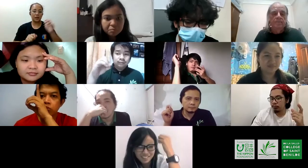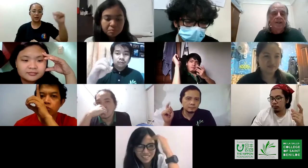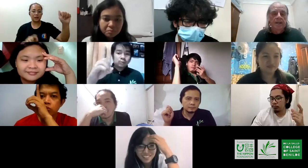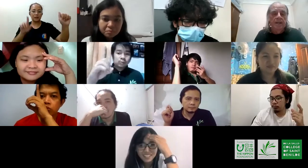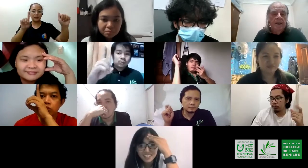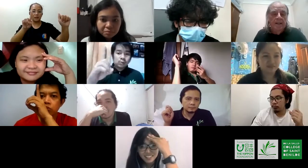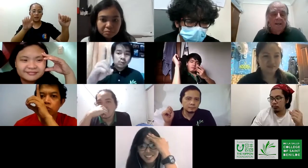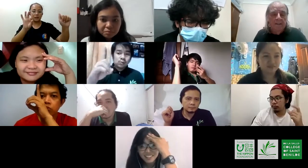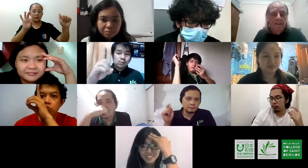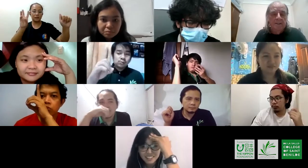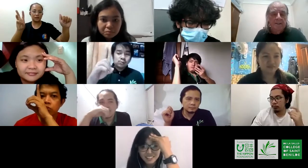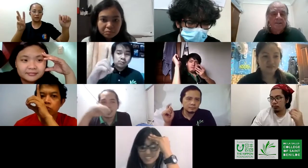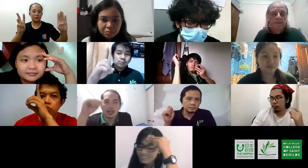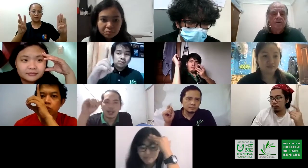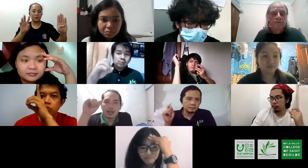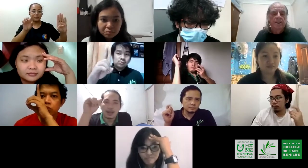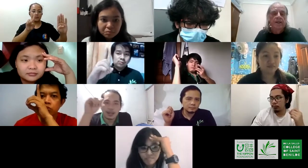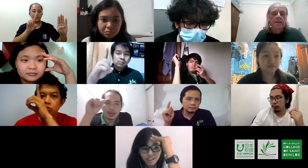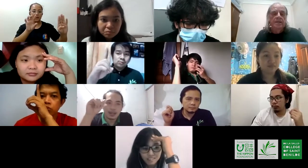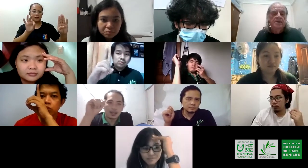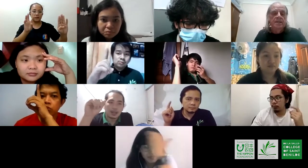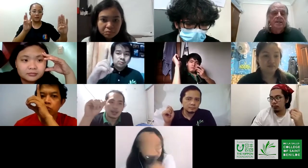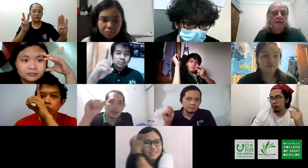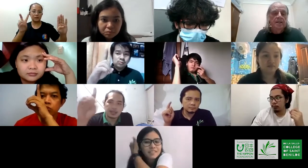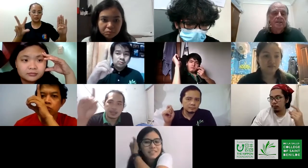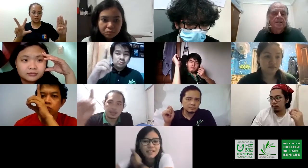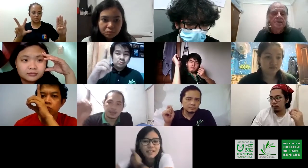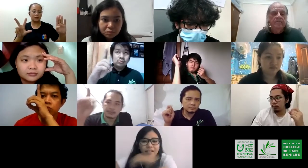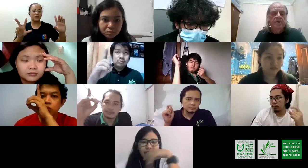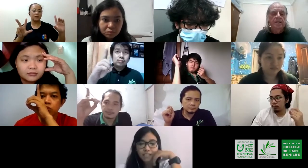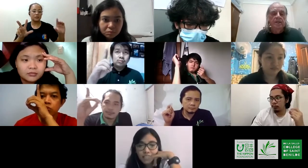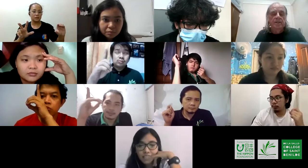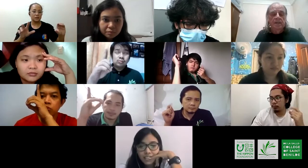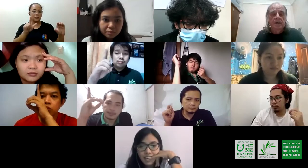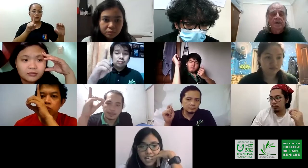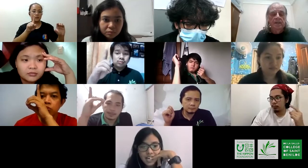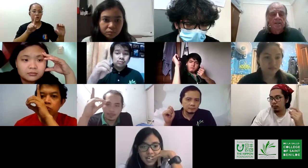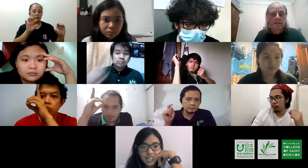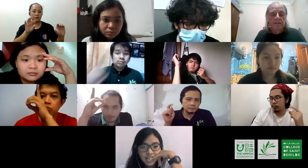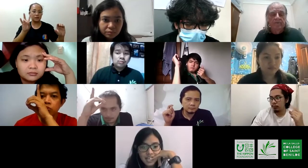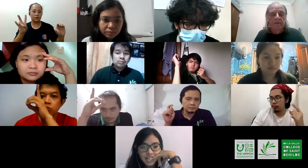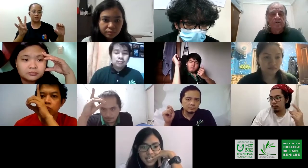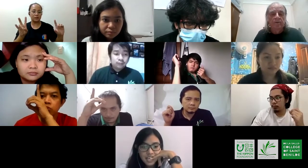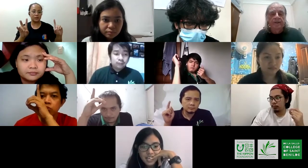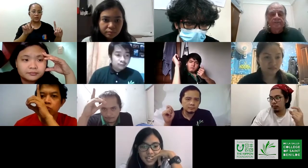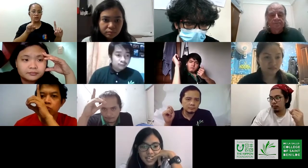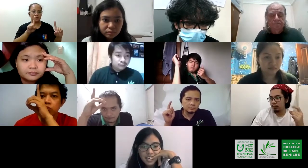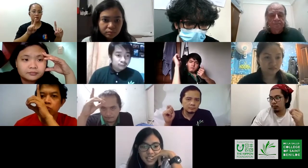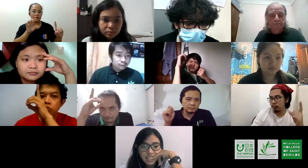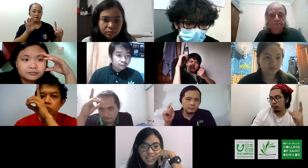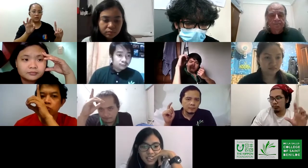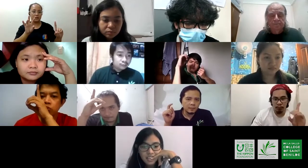D, correct. Okay. 11, the first play about attitudes towards the sign language, Sign Me